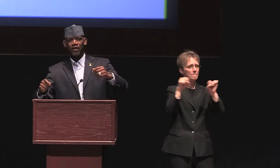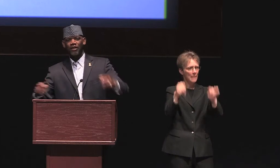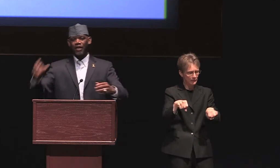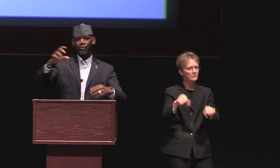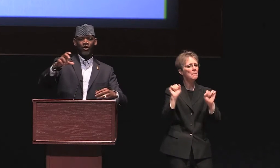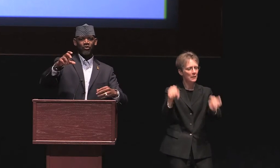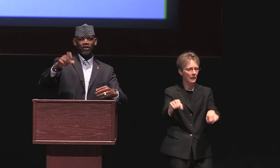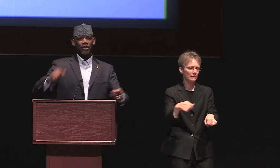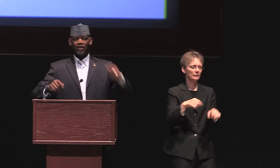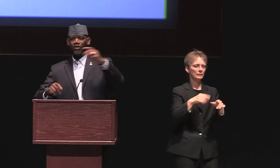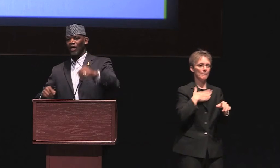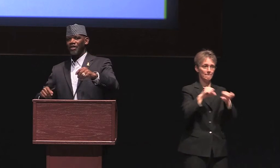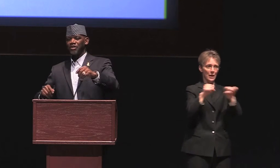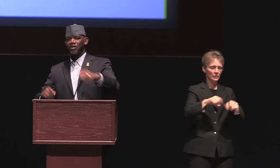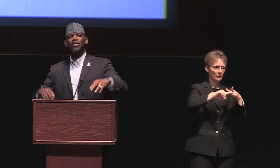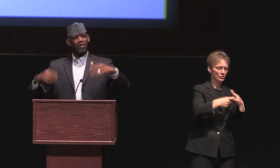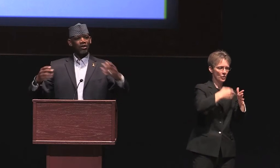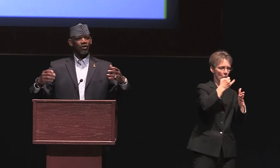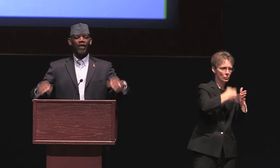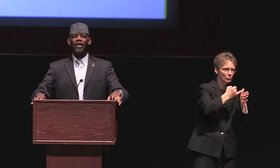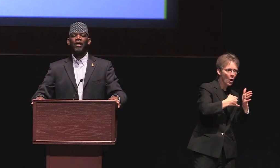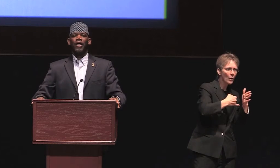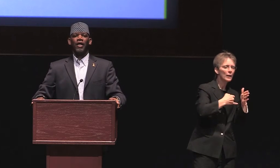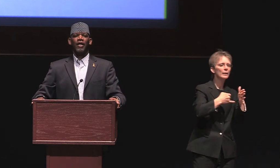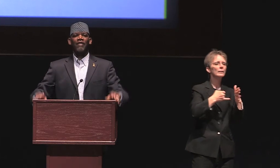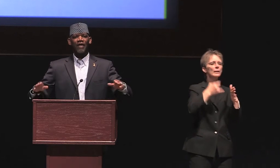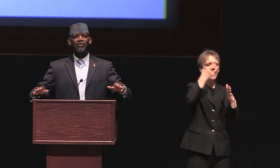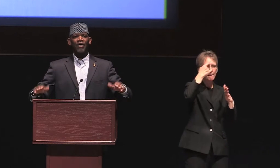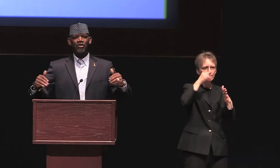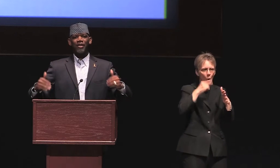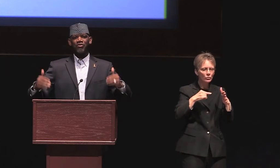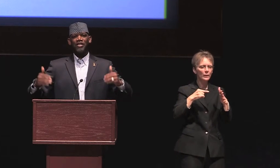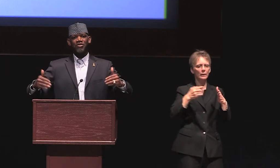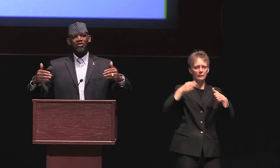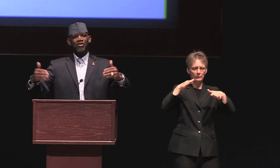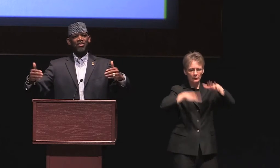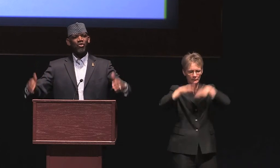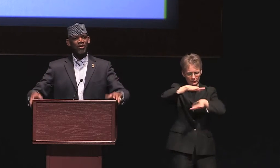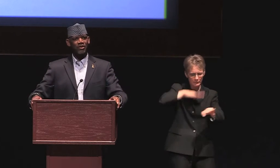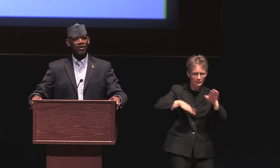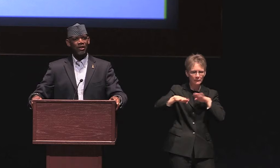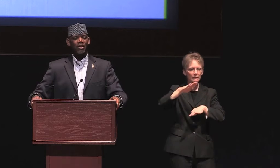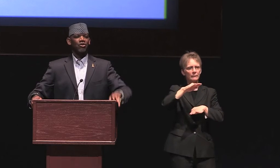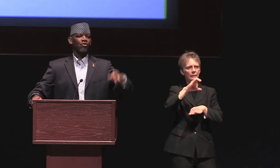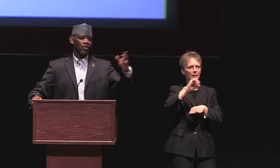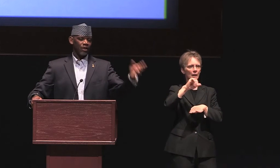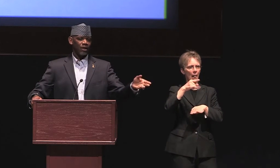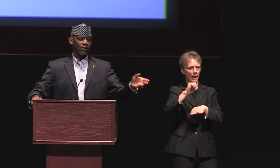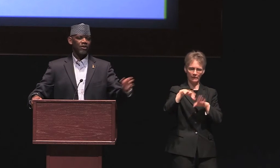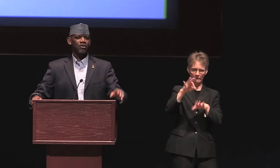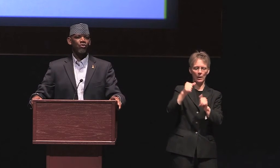drawing, then portraits, then collages, okay? And I found out with special needs children, this works.